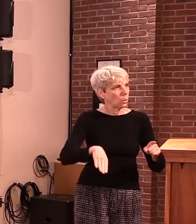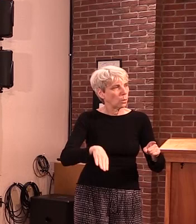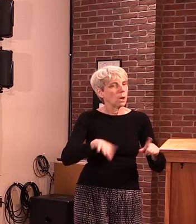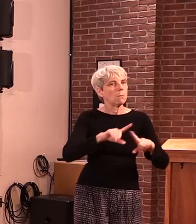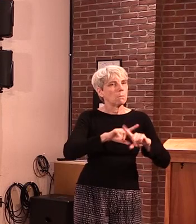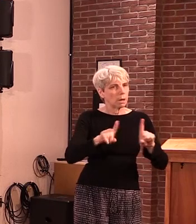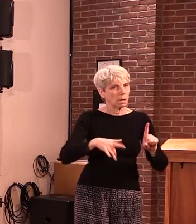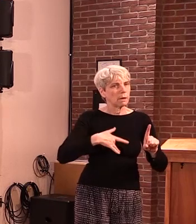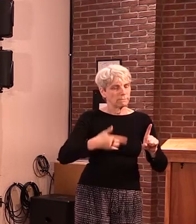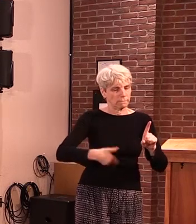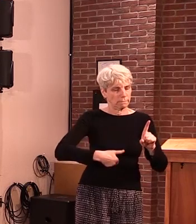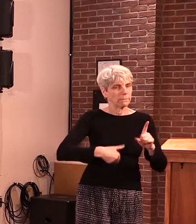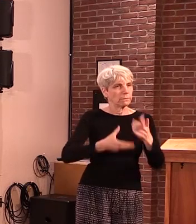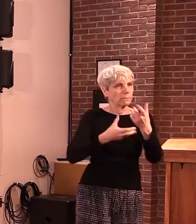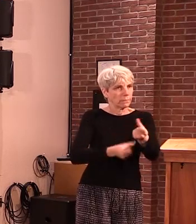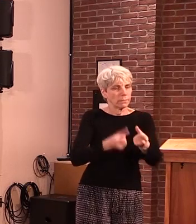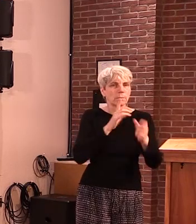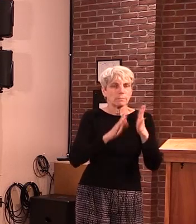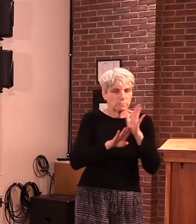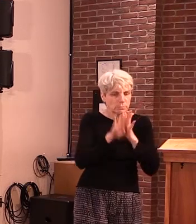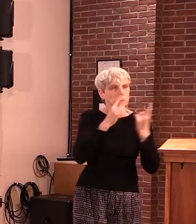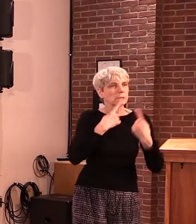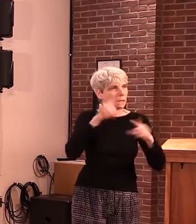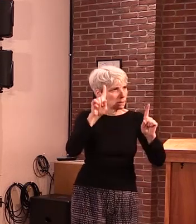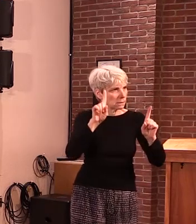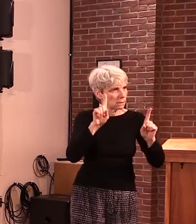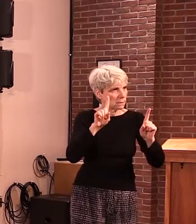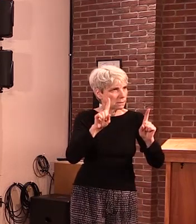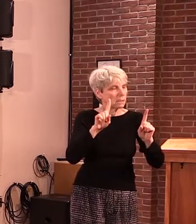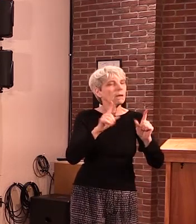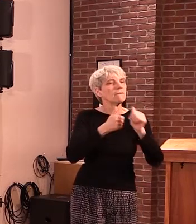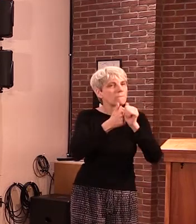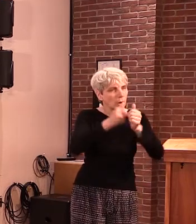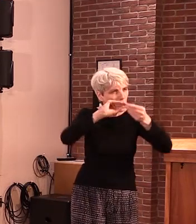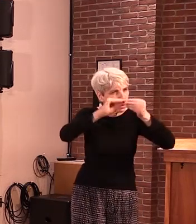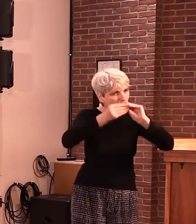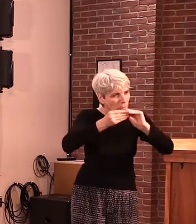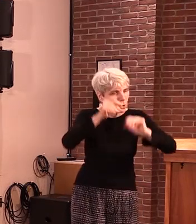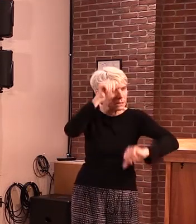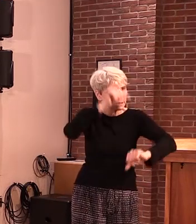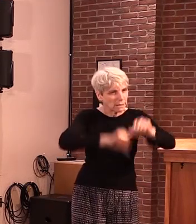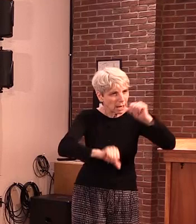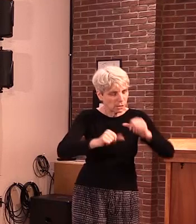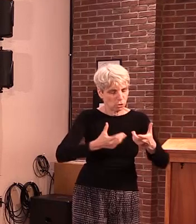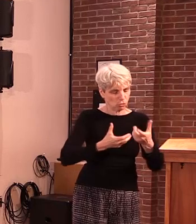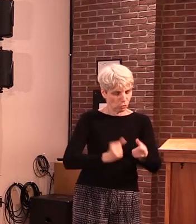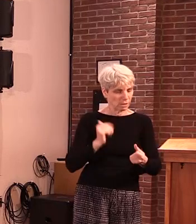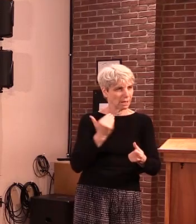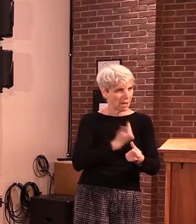however, if we can follow the science and trust in our own expertise and resourcefulness.